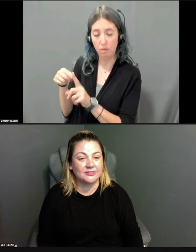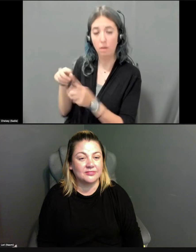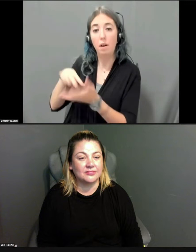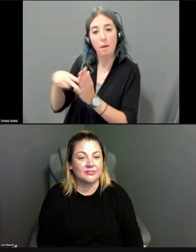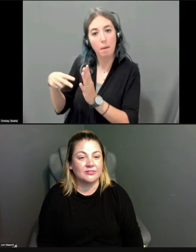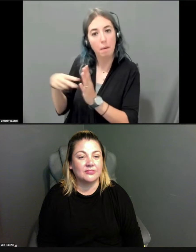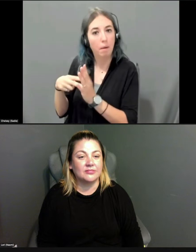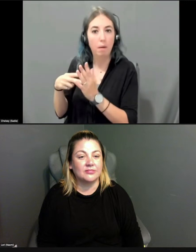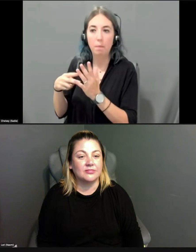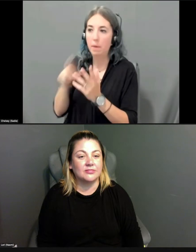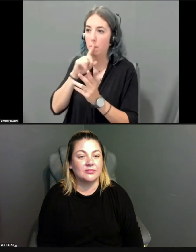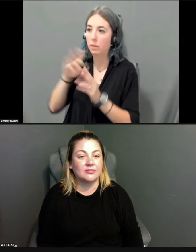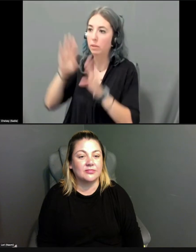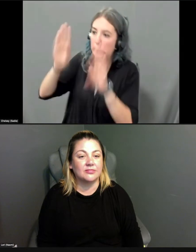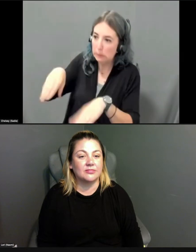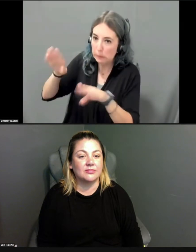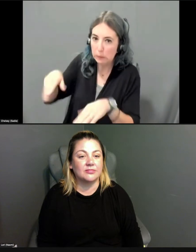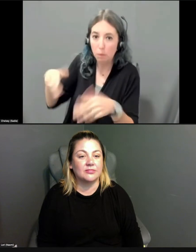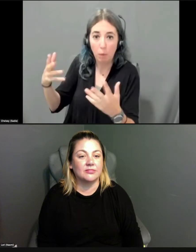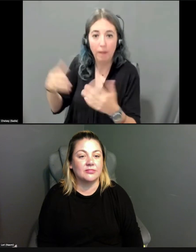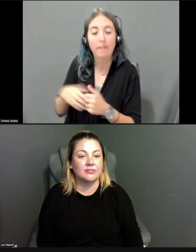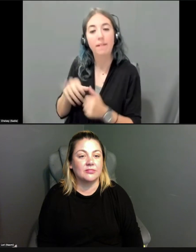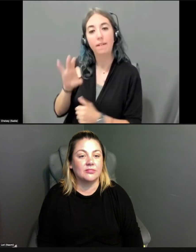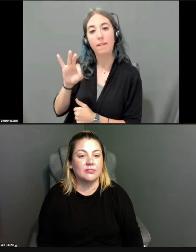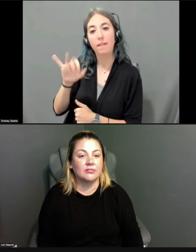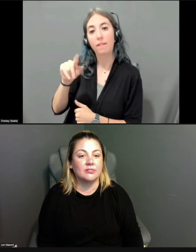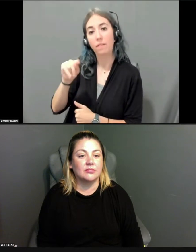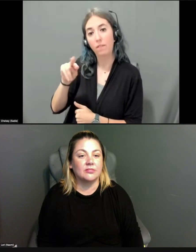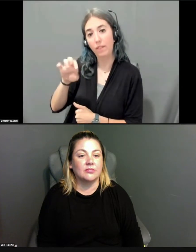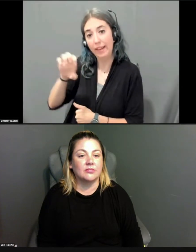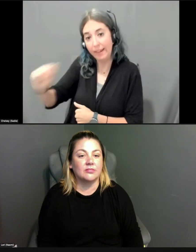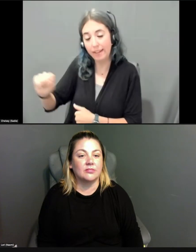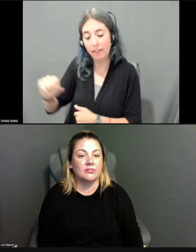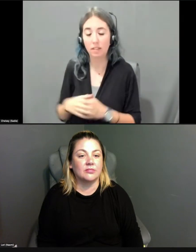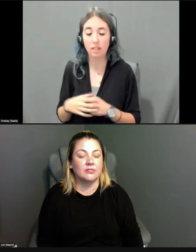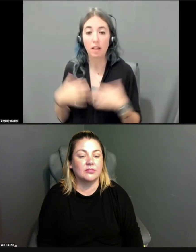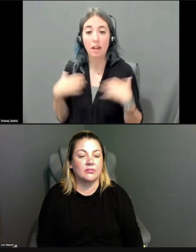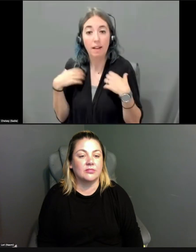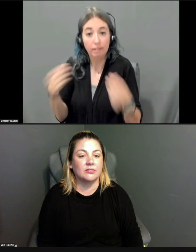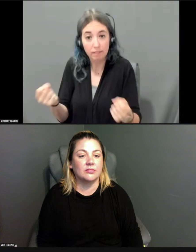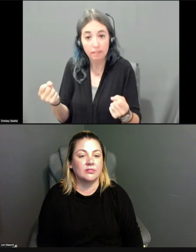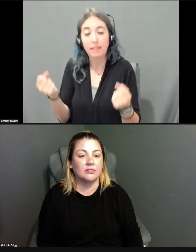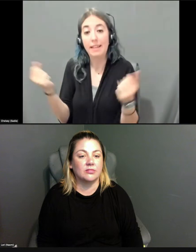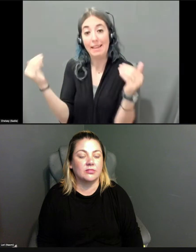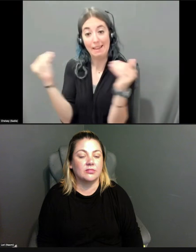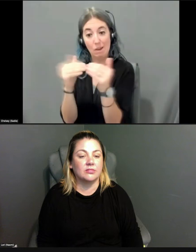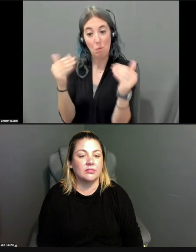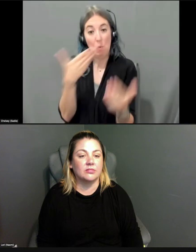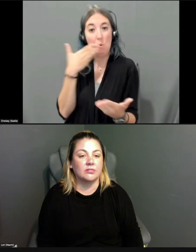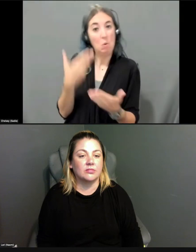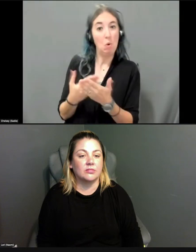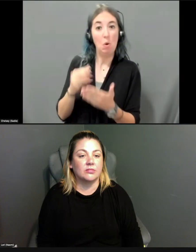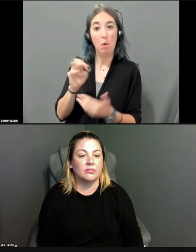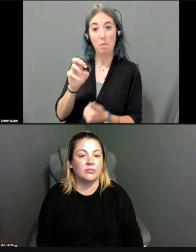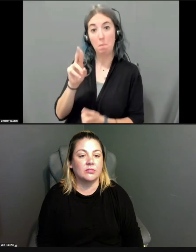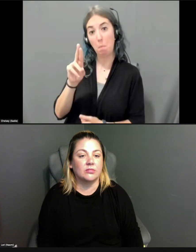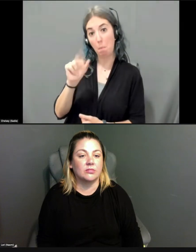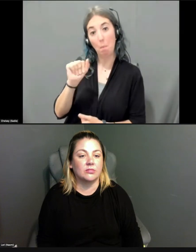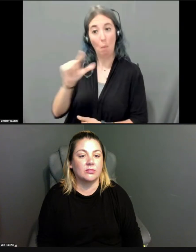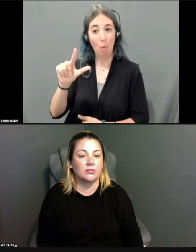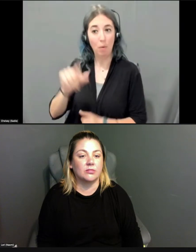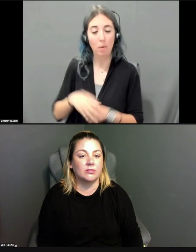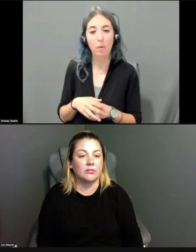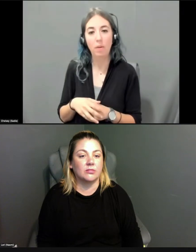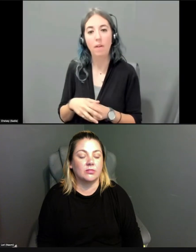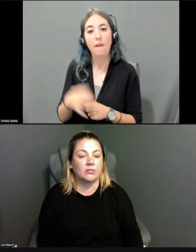It equates health to morality and to goodness. It promotes weight loss as a way to attain a higher social